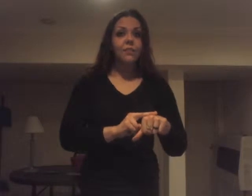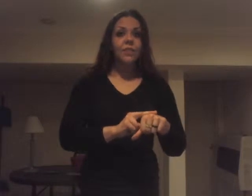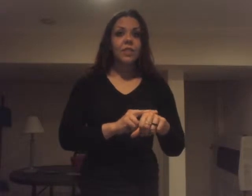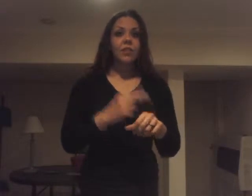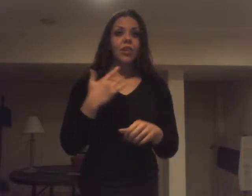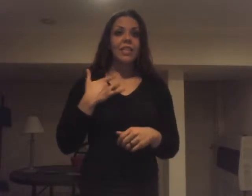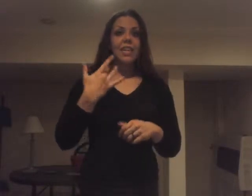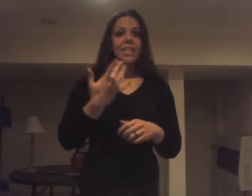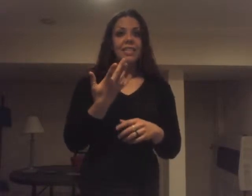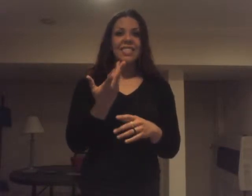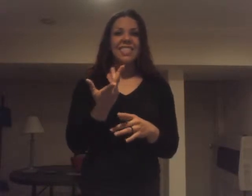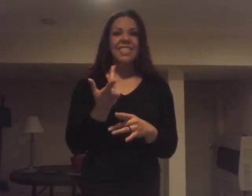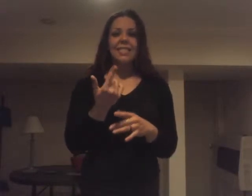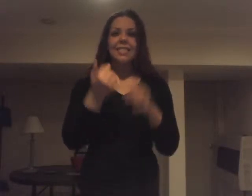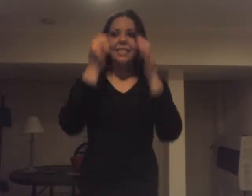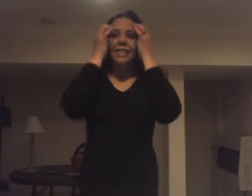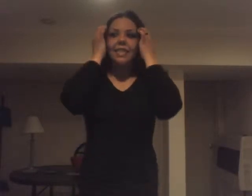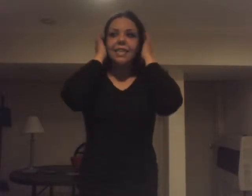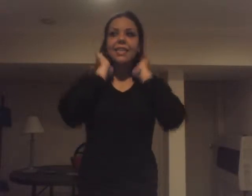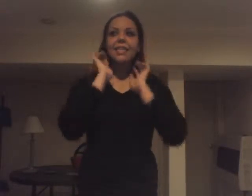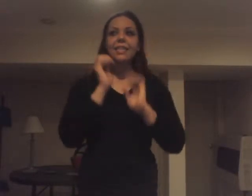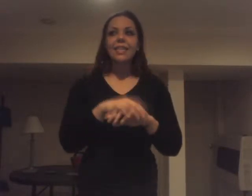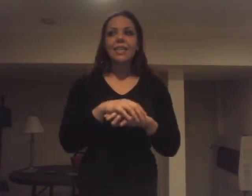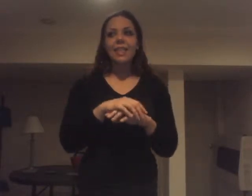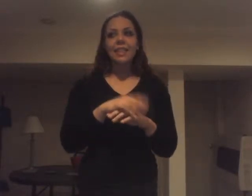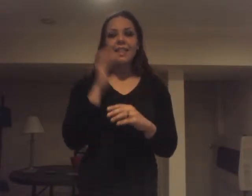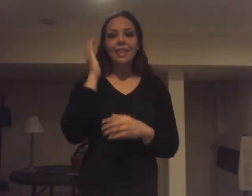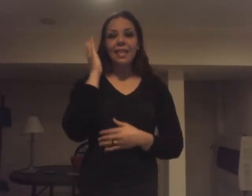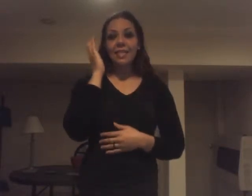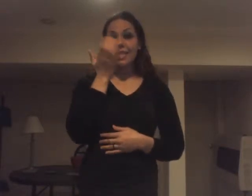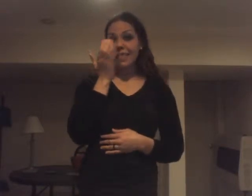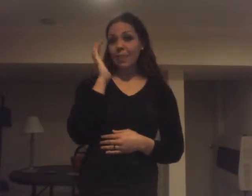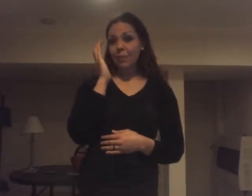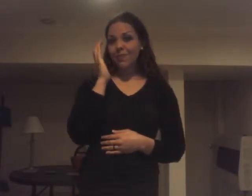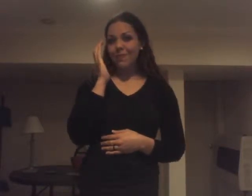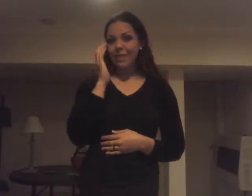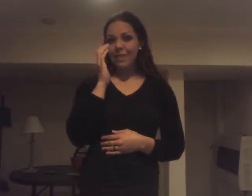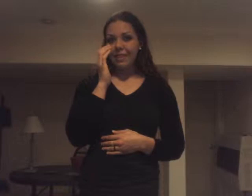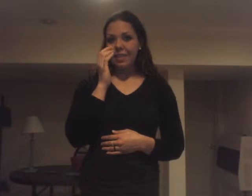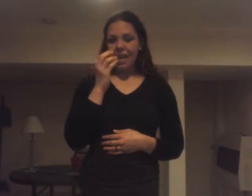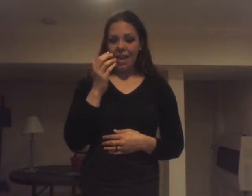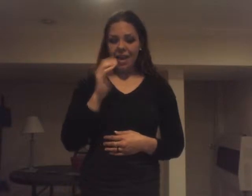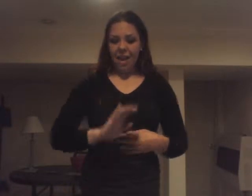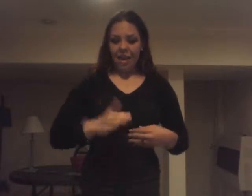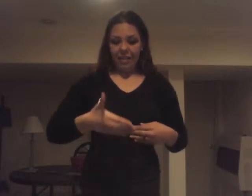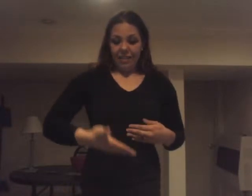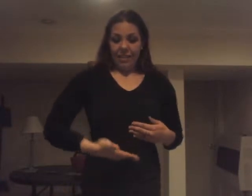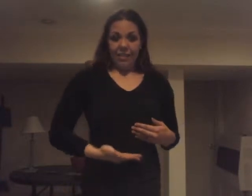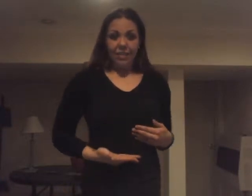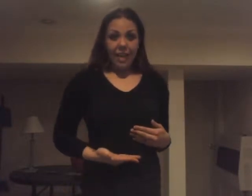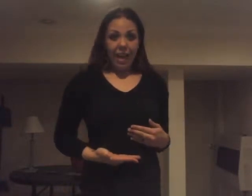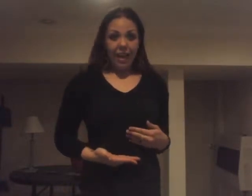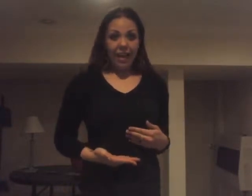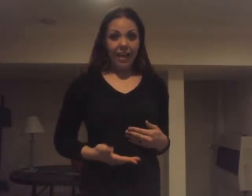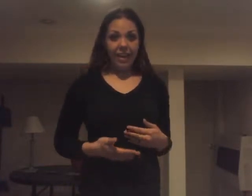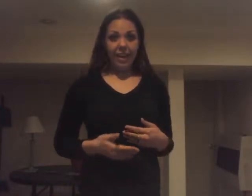that might just seem distressing or upsetting, either to the individuals concerned or to those about